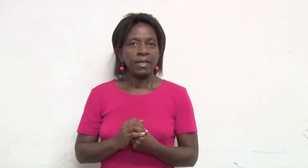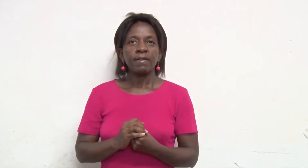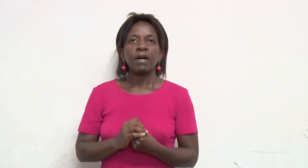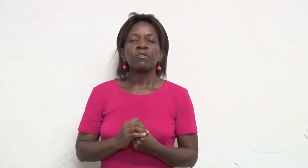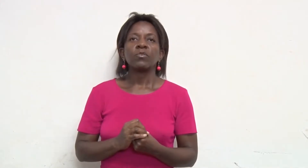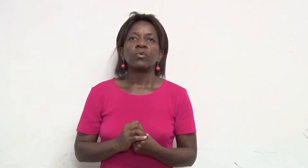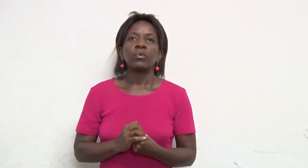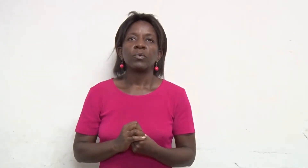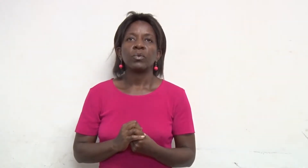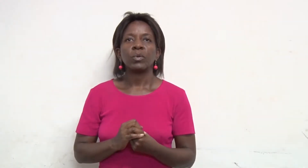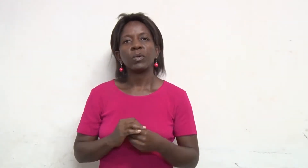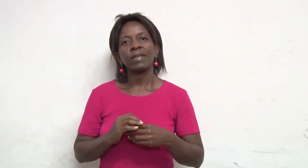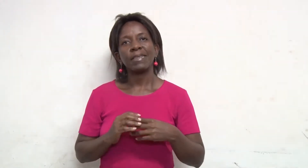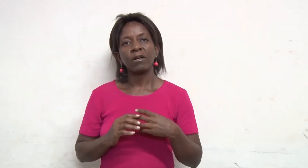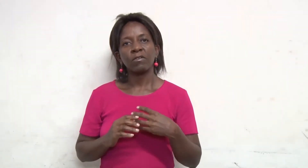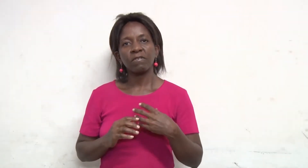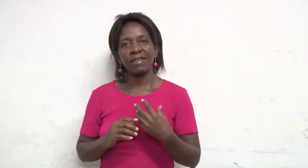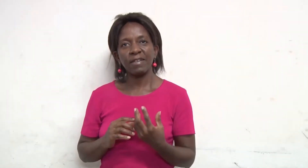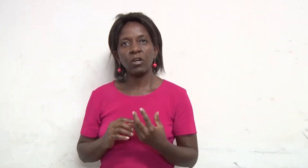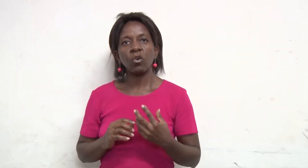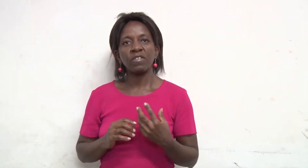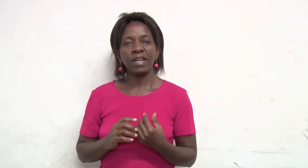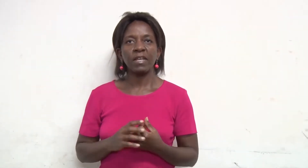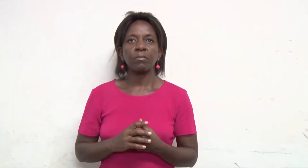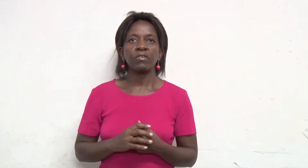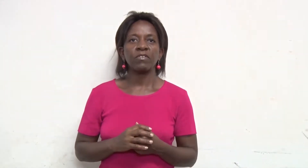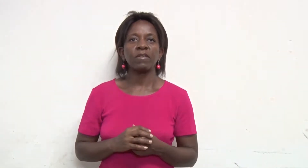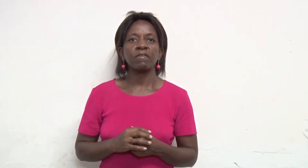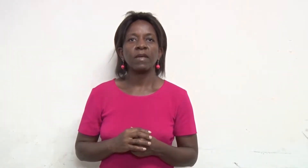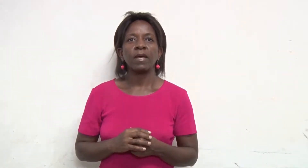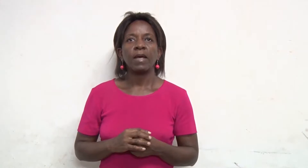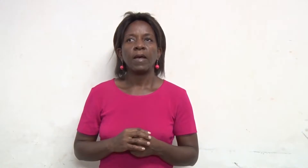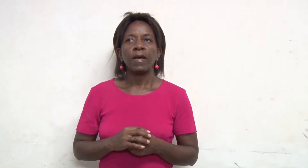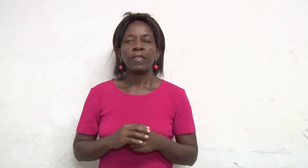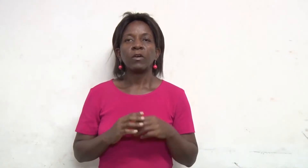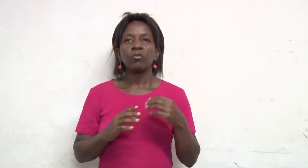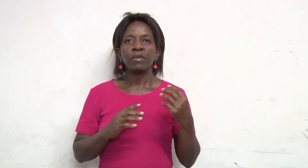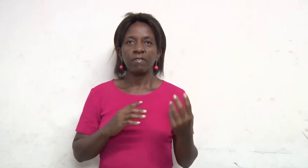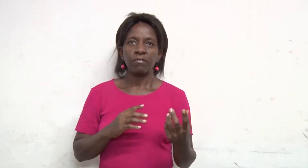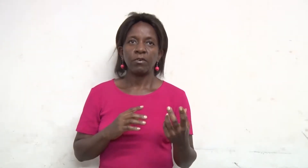it comes to the sitting or standing postures, there could be several.